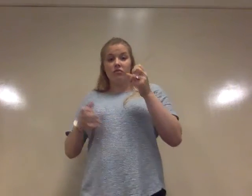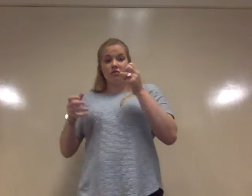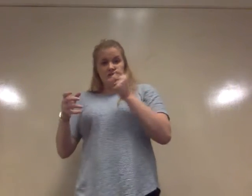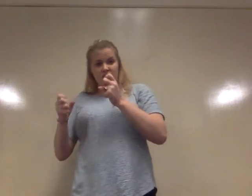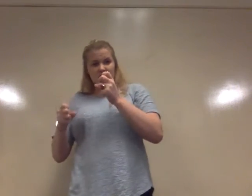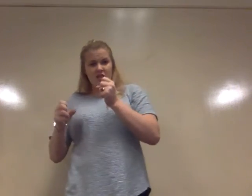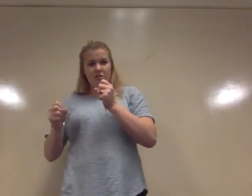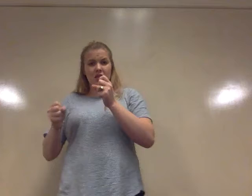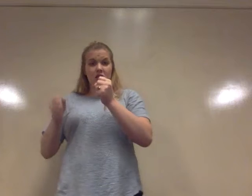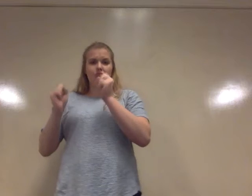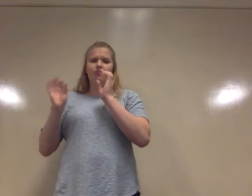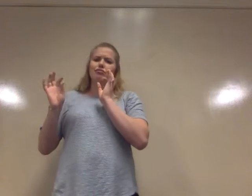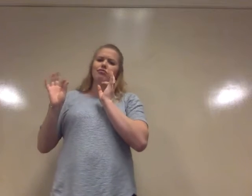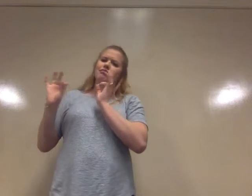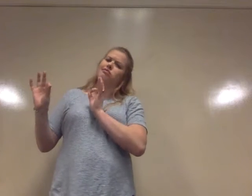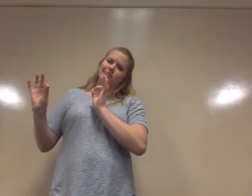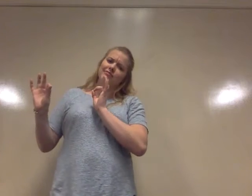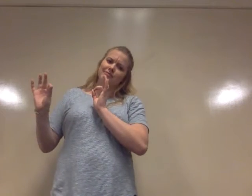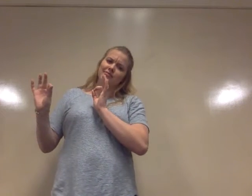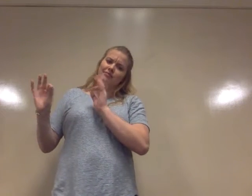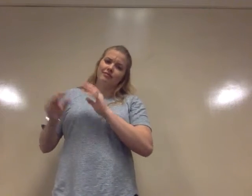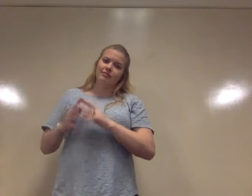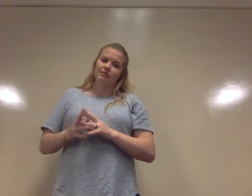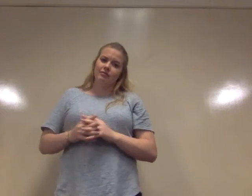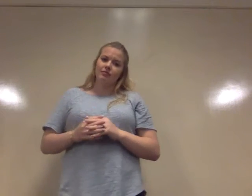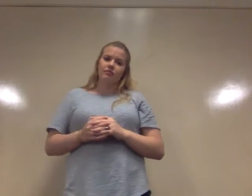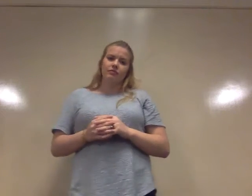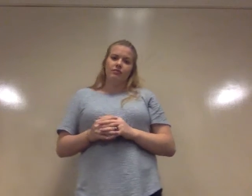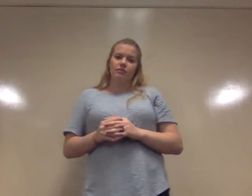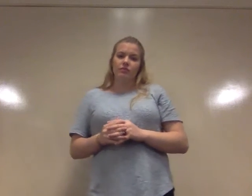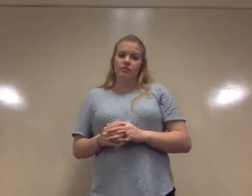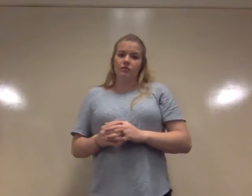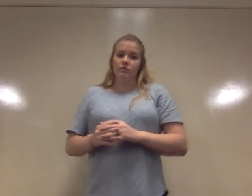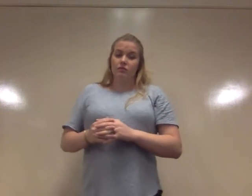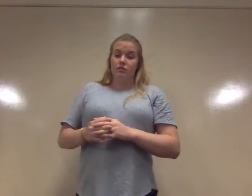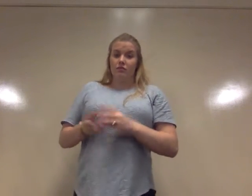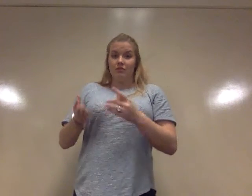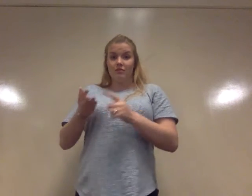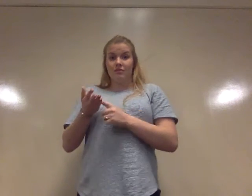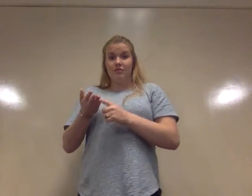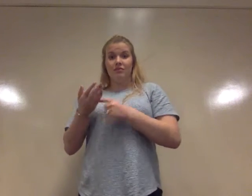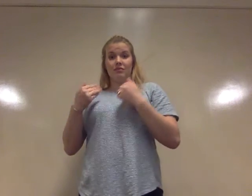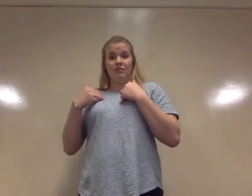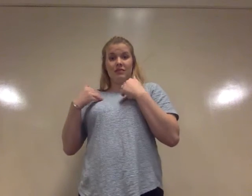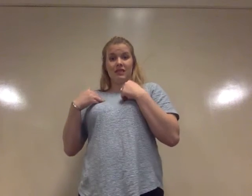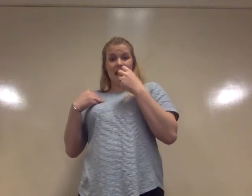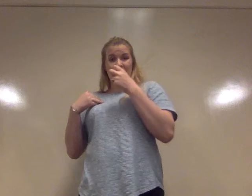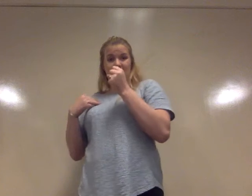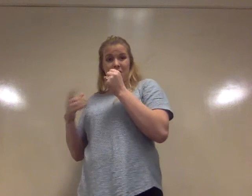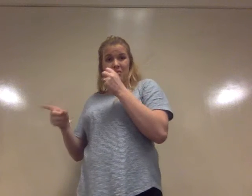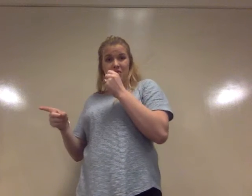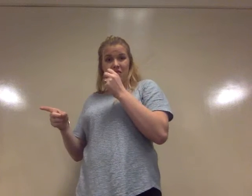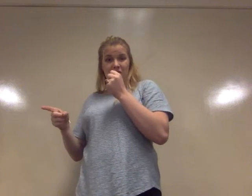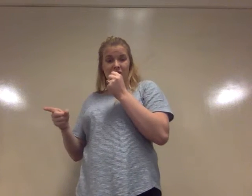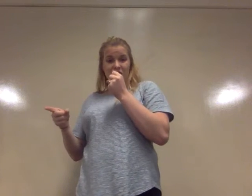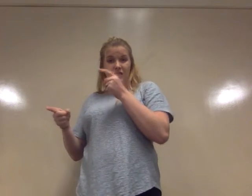perfect food. So perfect, in fact, that this U.S. government film from the early 20th century recommended that infants who have just